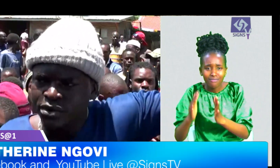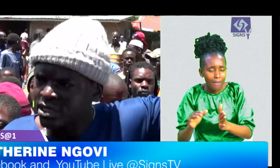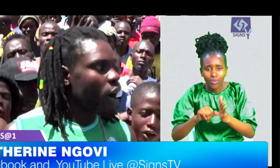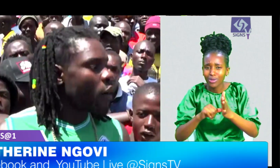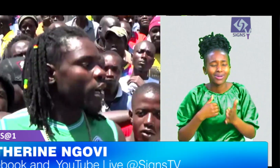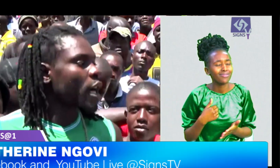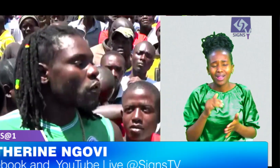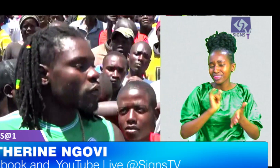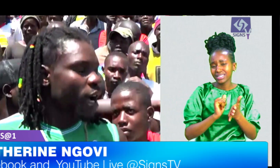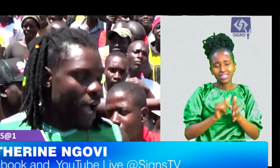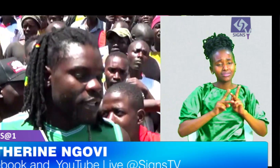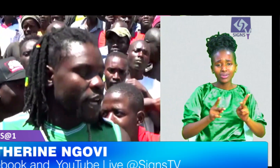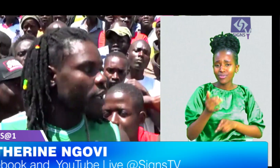Welcome back for sports news.